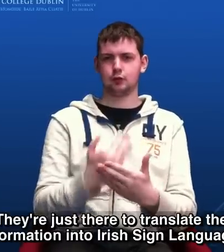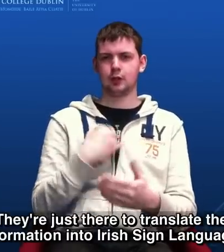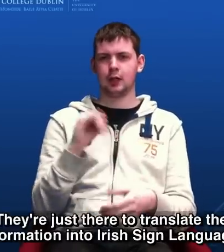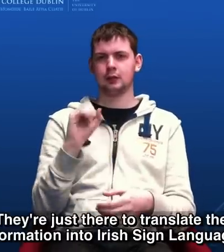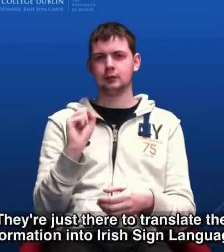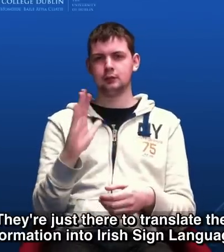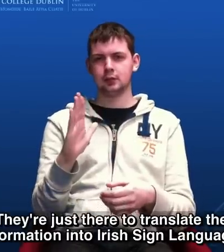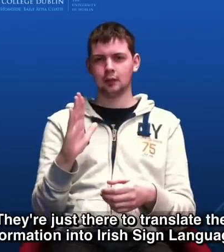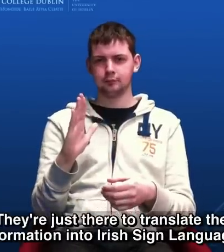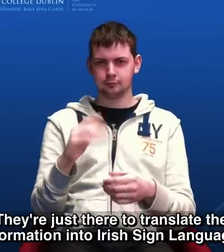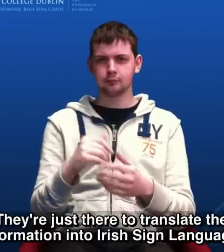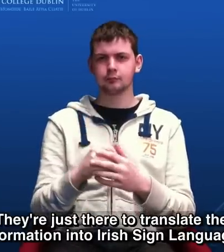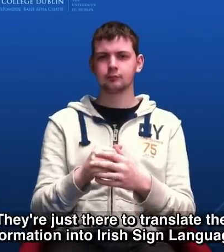information into Irish Sign Language.